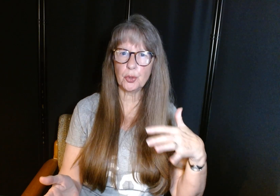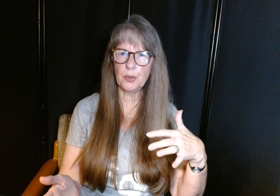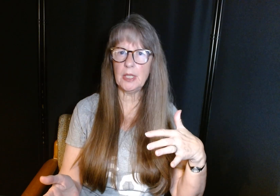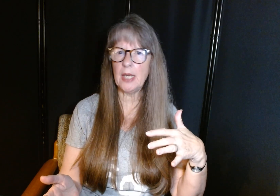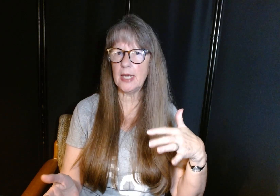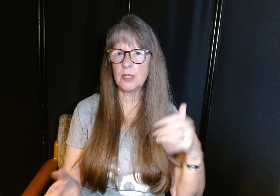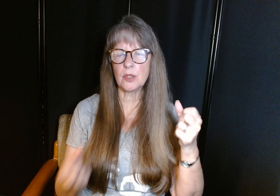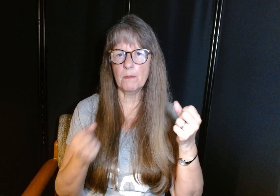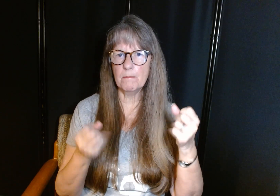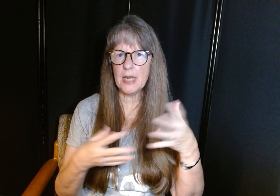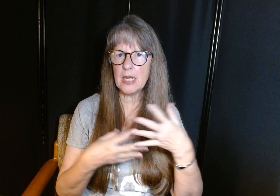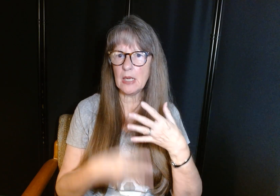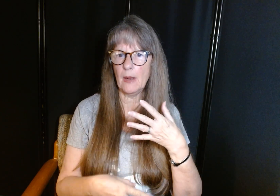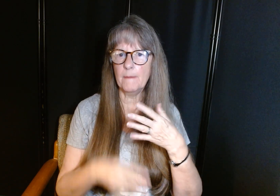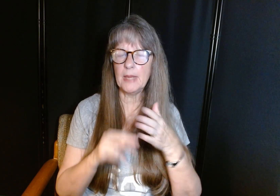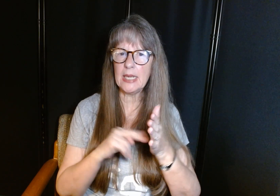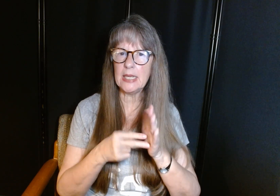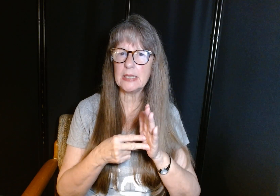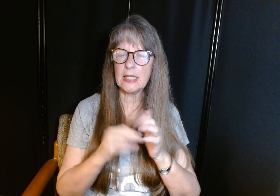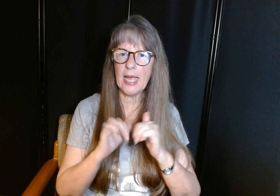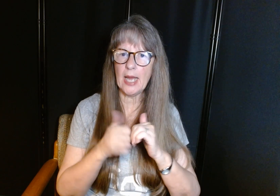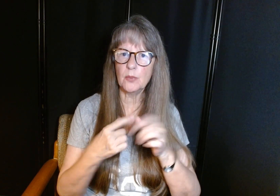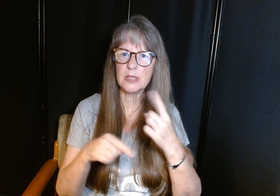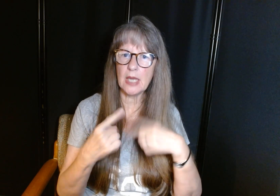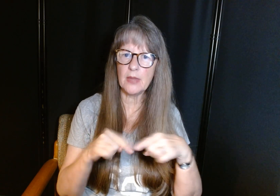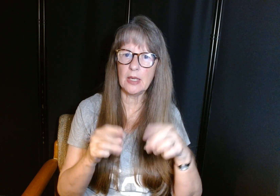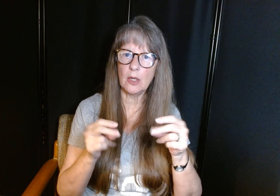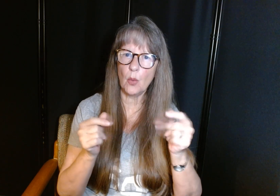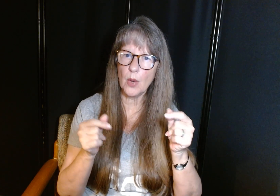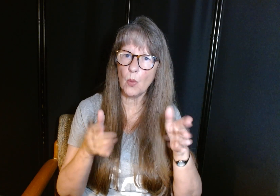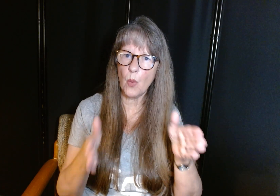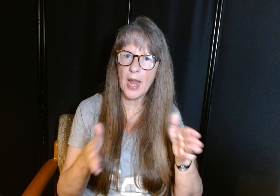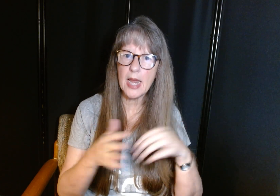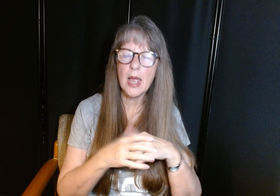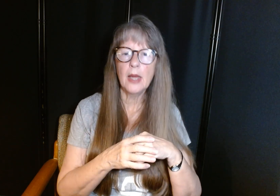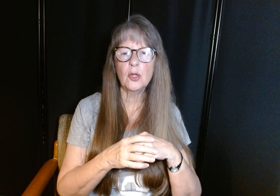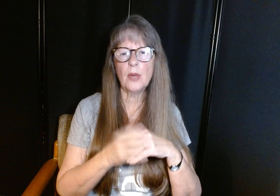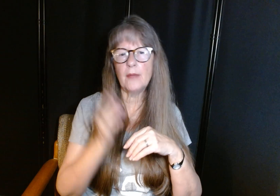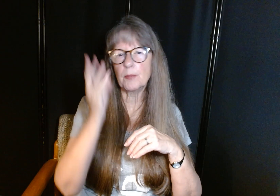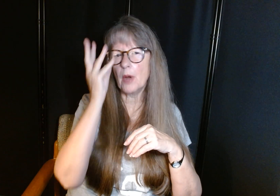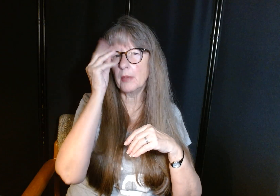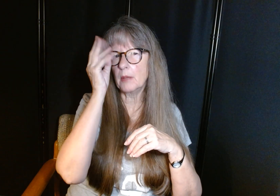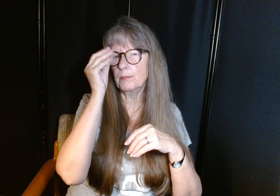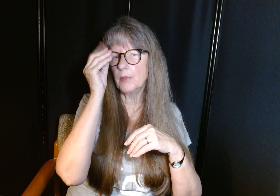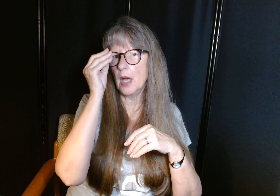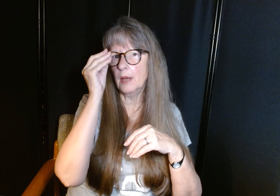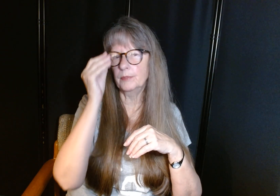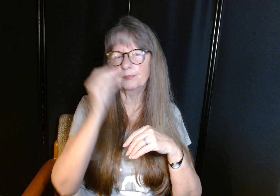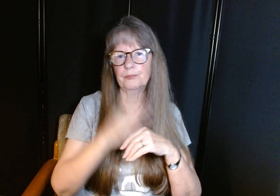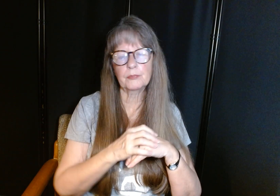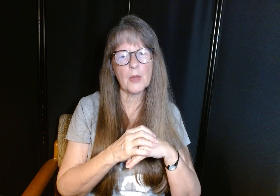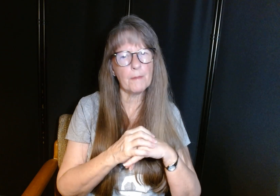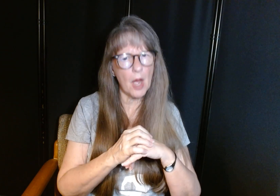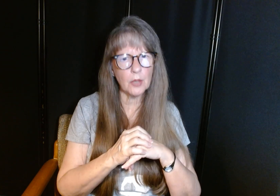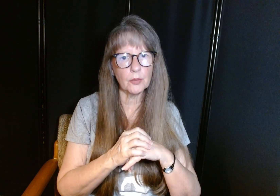treat has many meanings, and how you would sign that in a quick way, you'd have to probably ponder it.